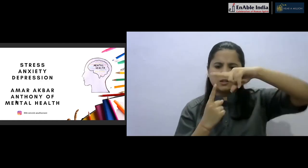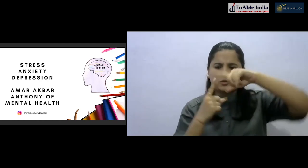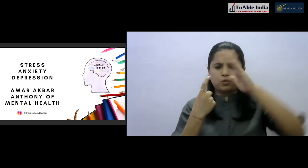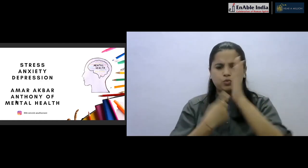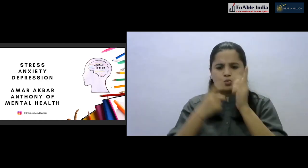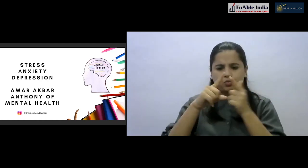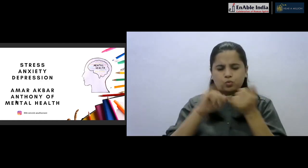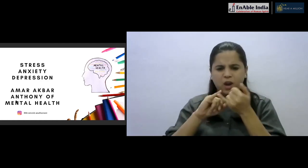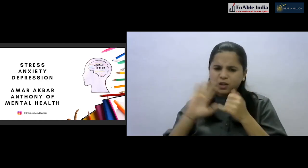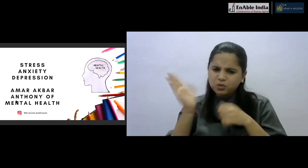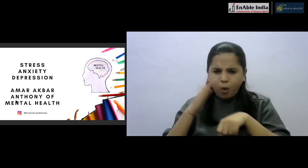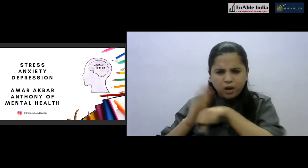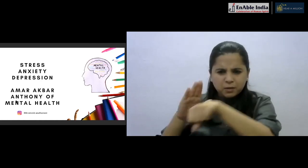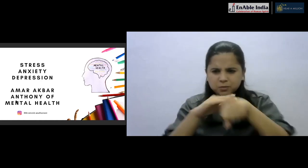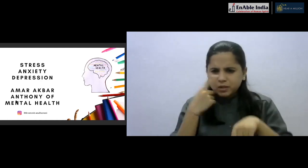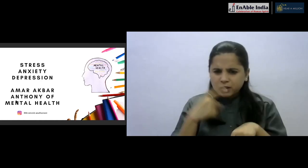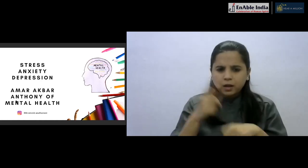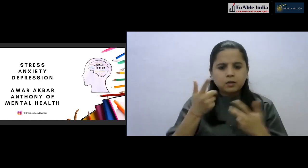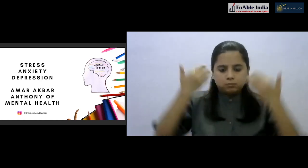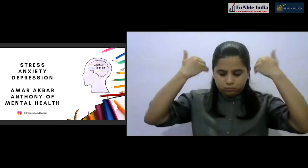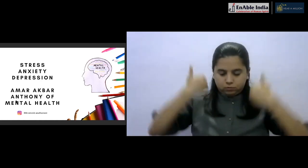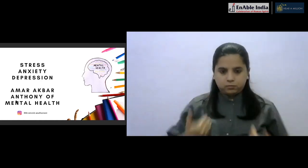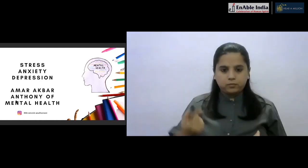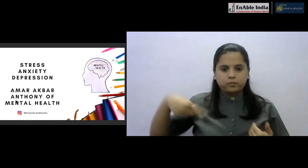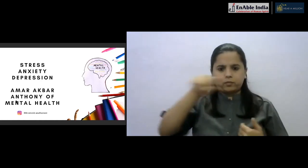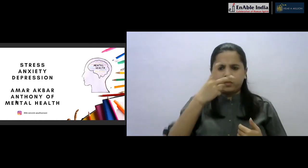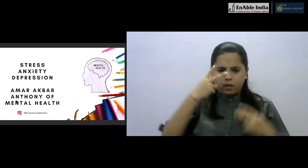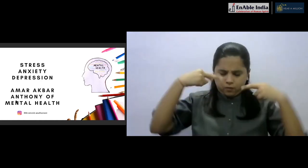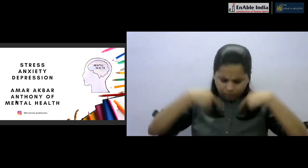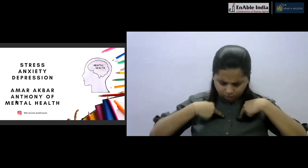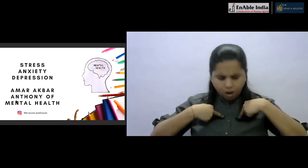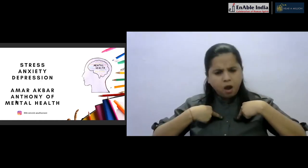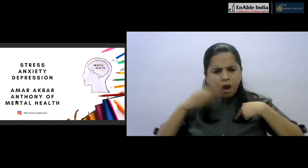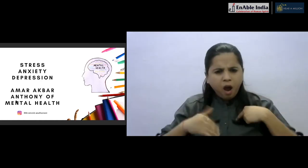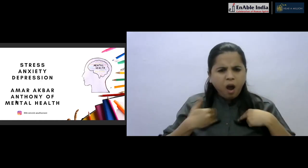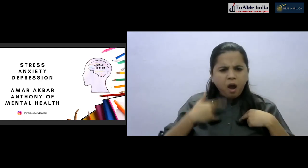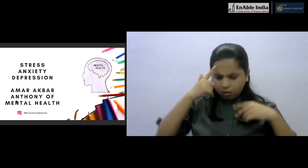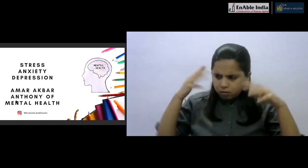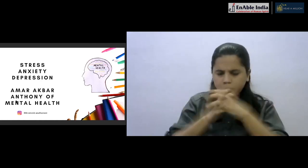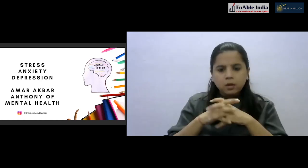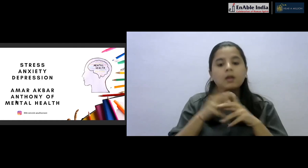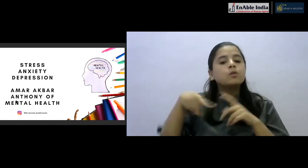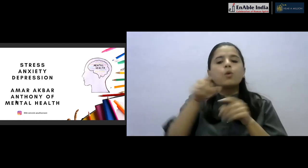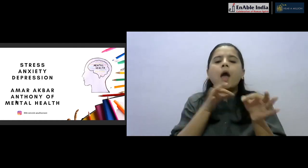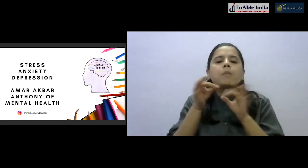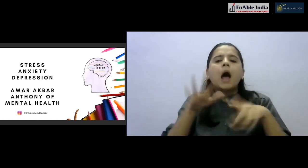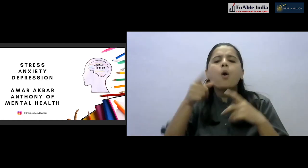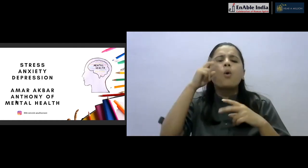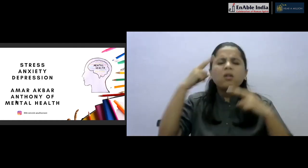that your body finds as threat. So if you define stress now, stress